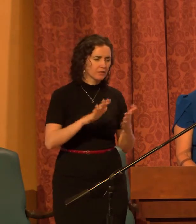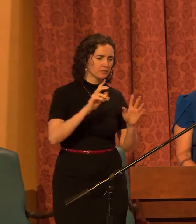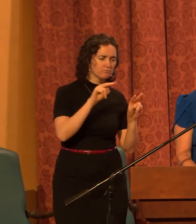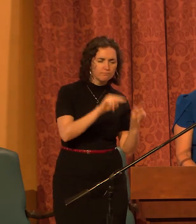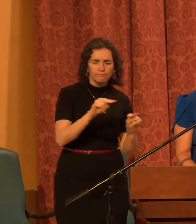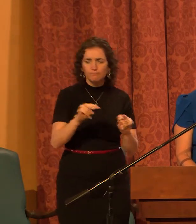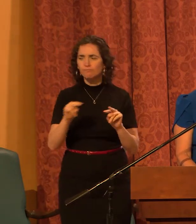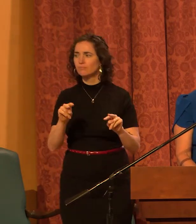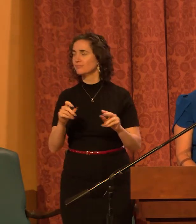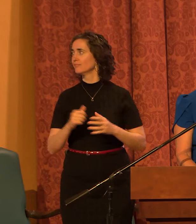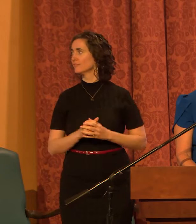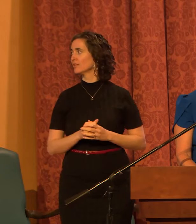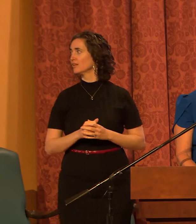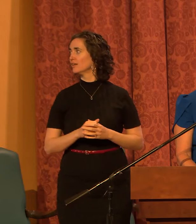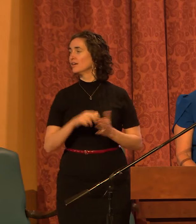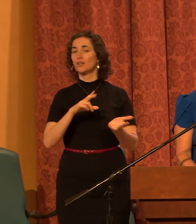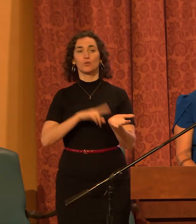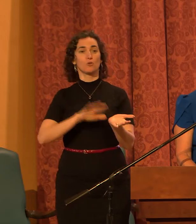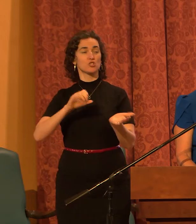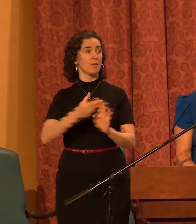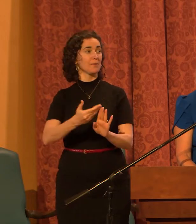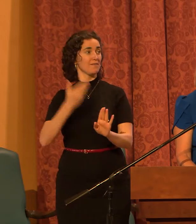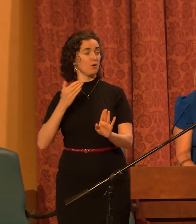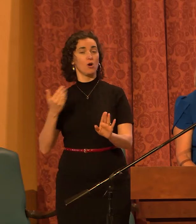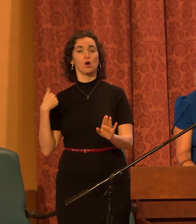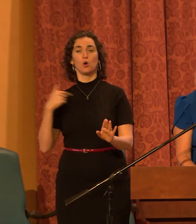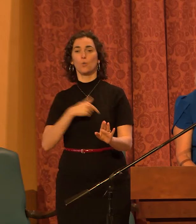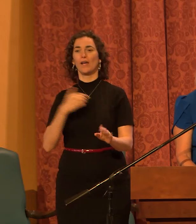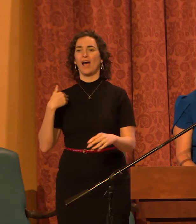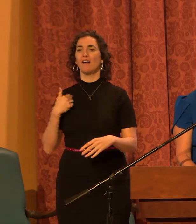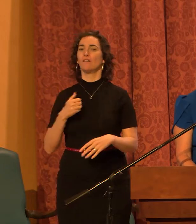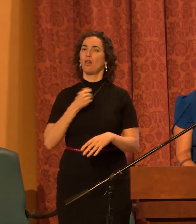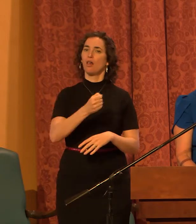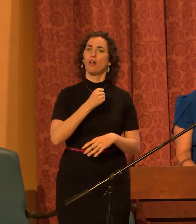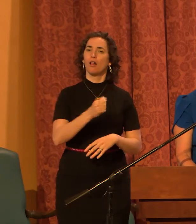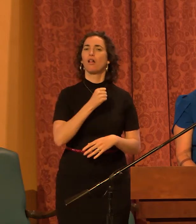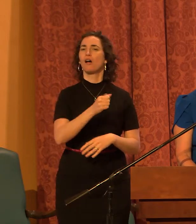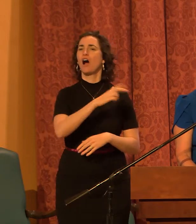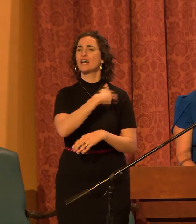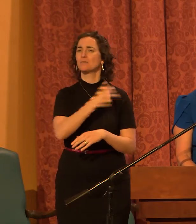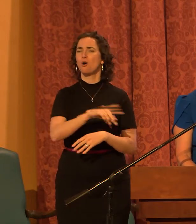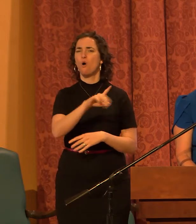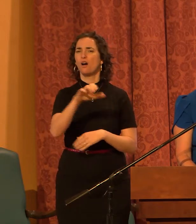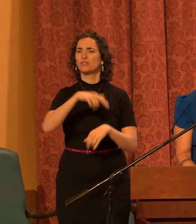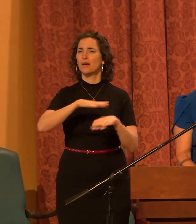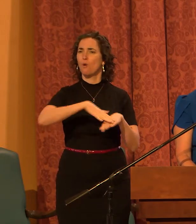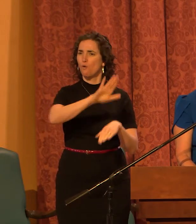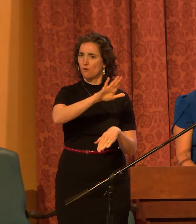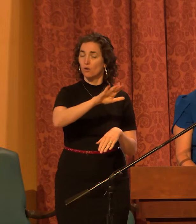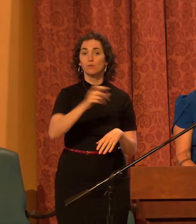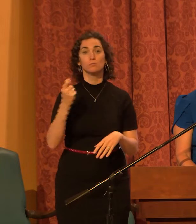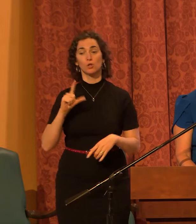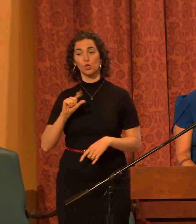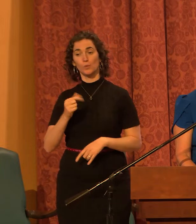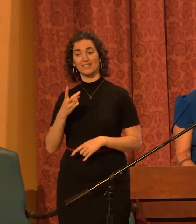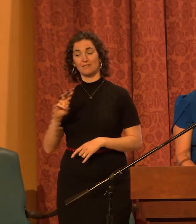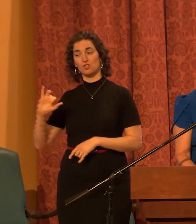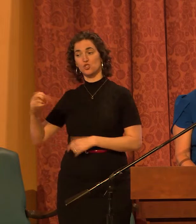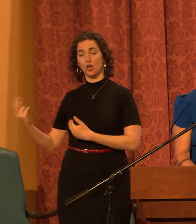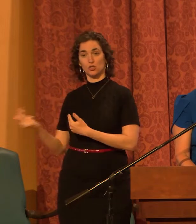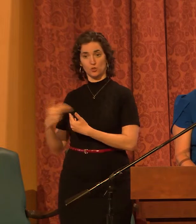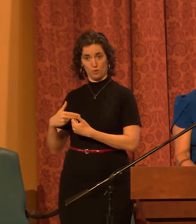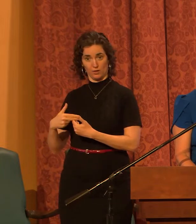care. Before Nurse Josh, we had over 100 hospital admissions. With Josh on our case since